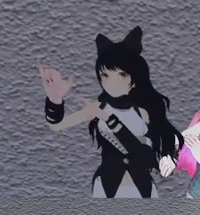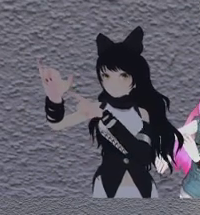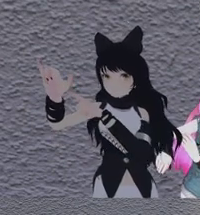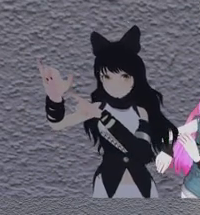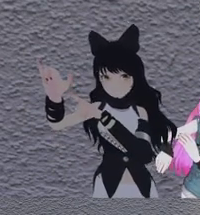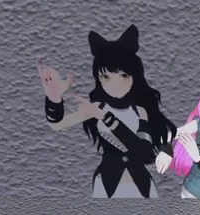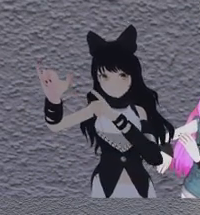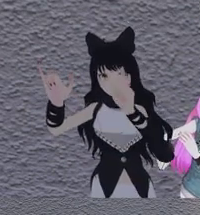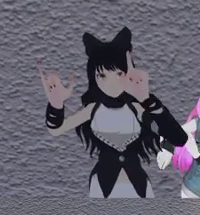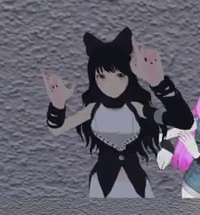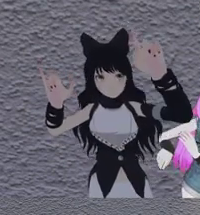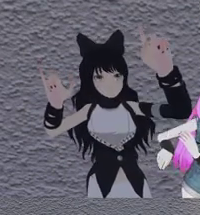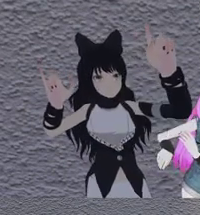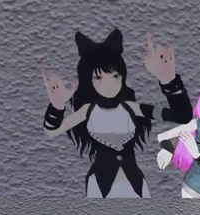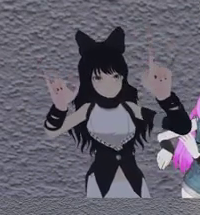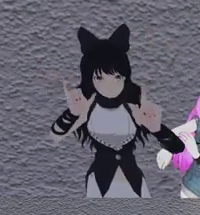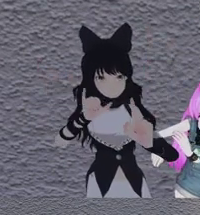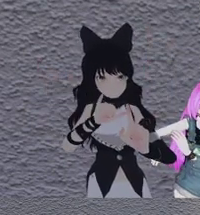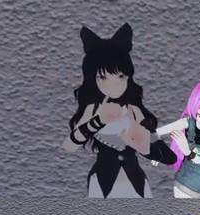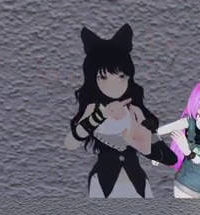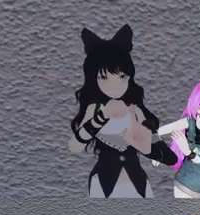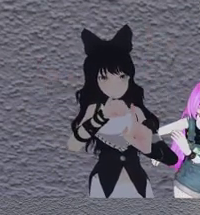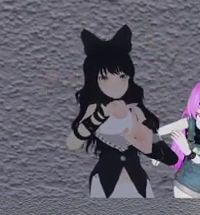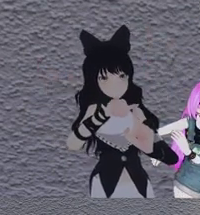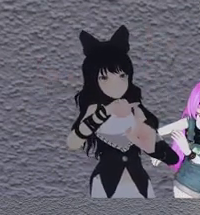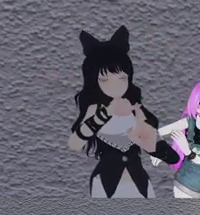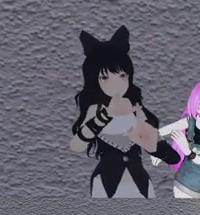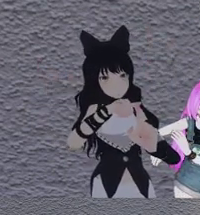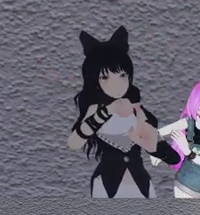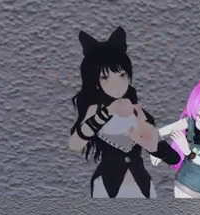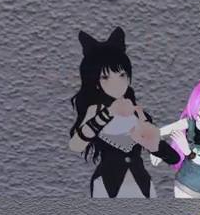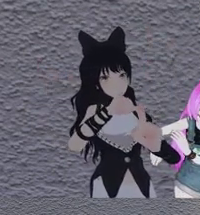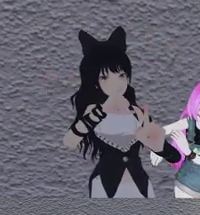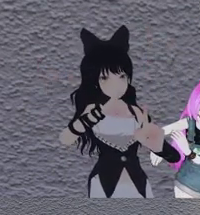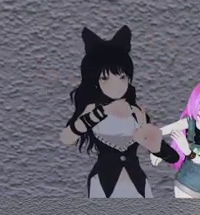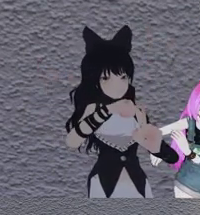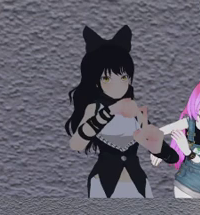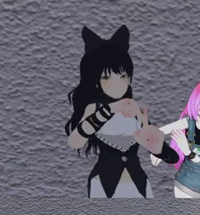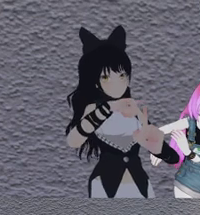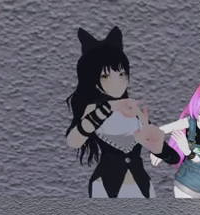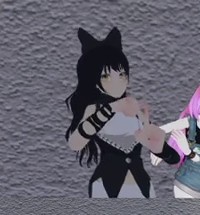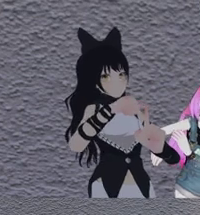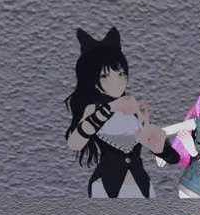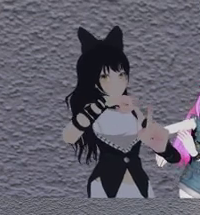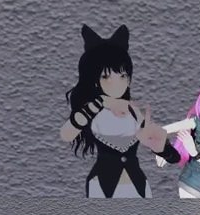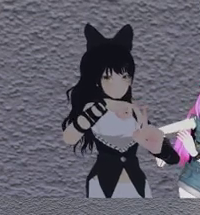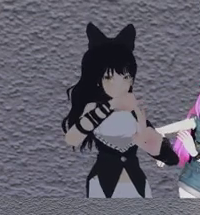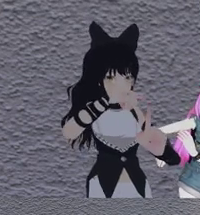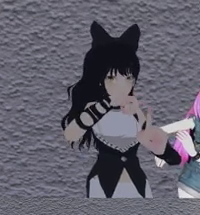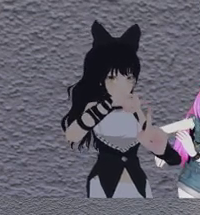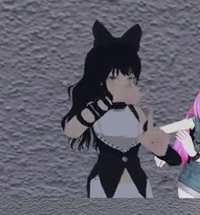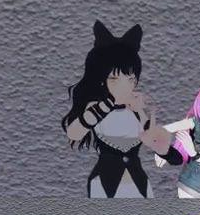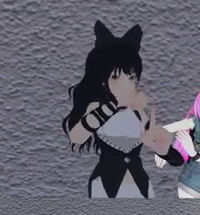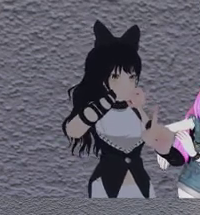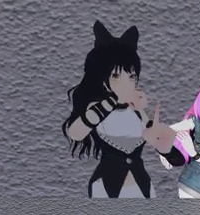sign, what is it? Y hand on pointed finger? Bully.